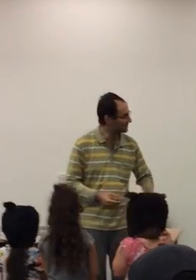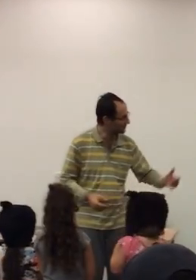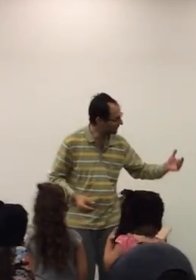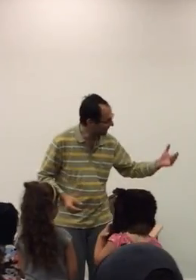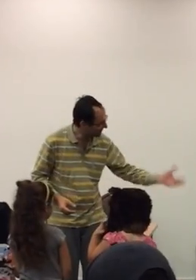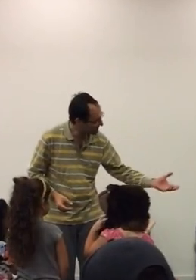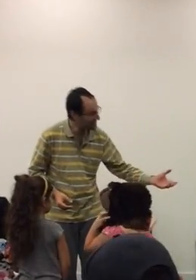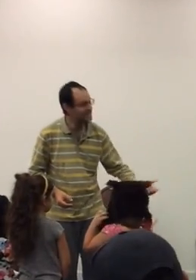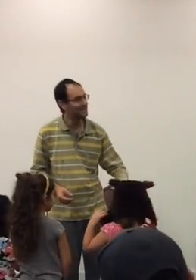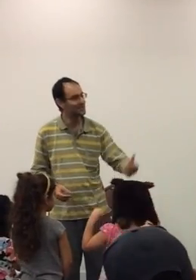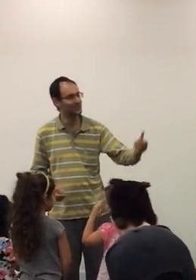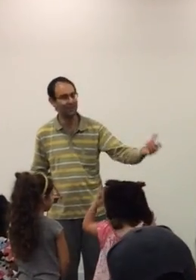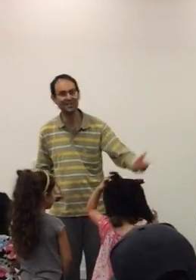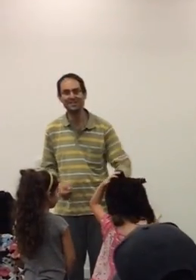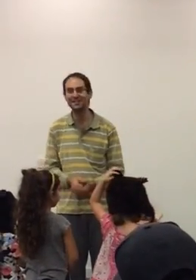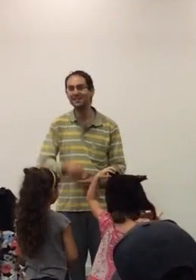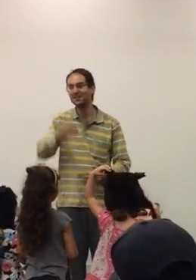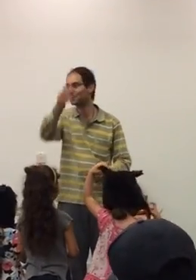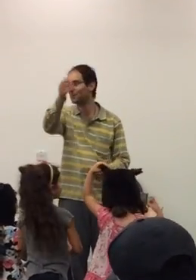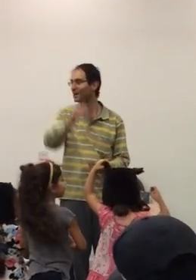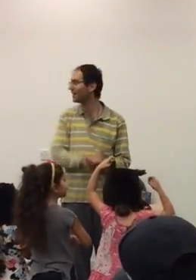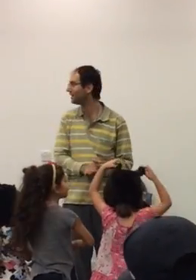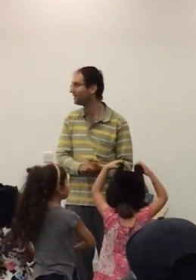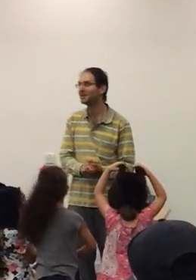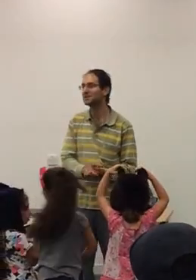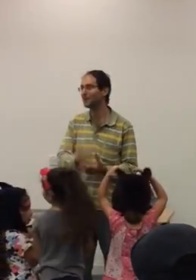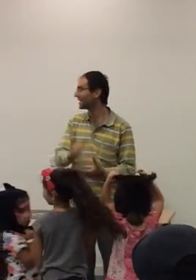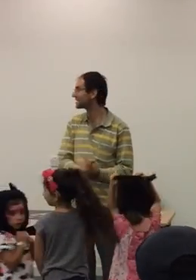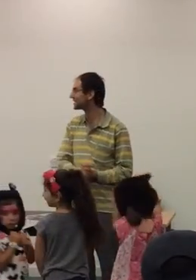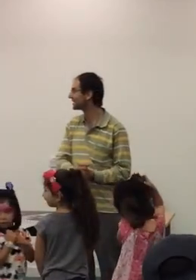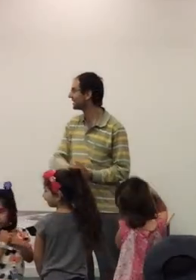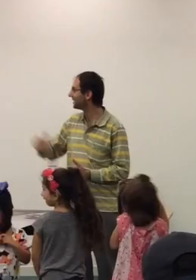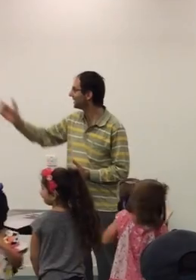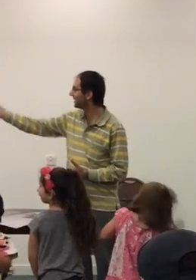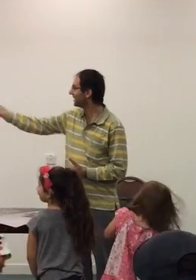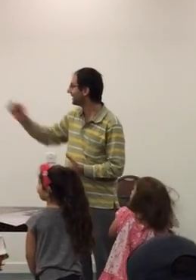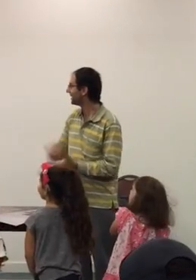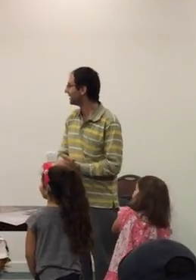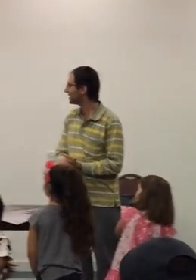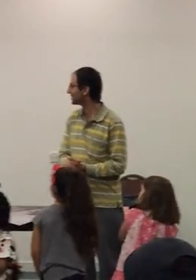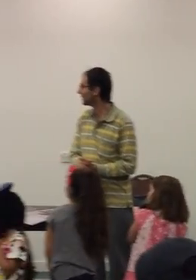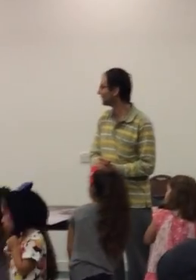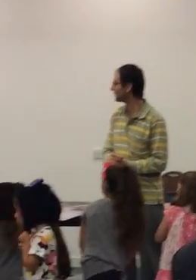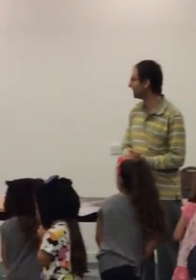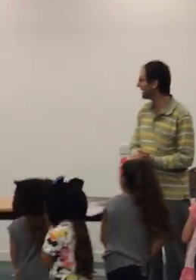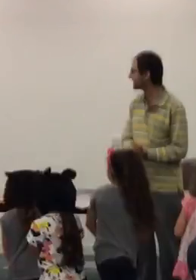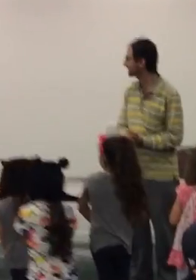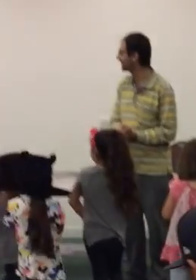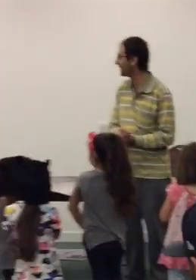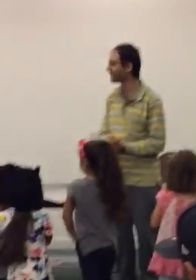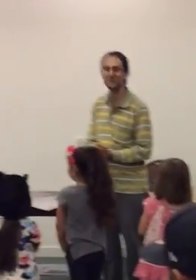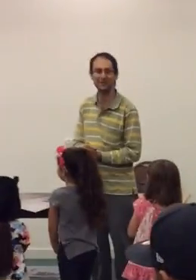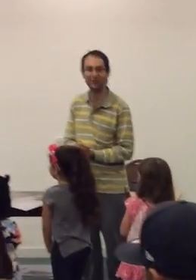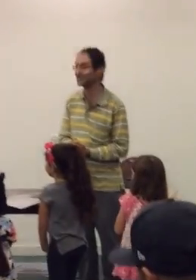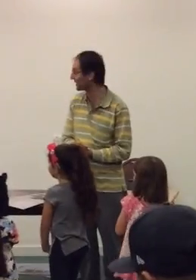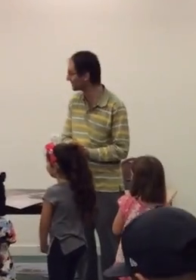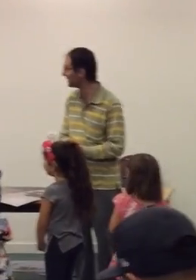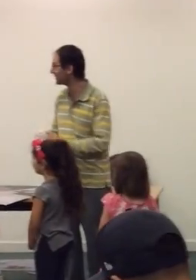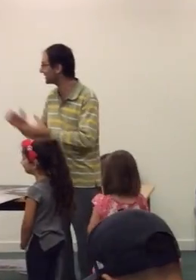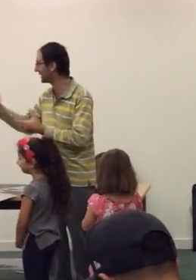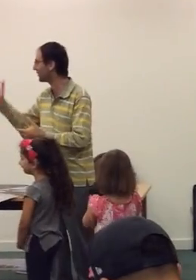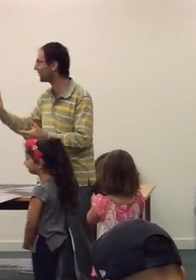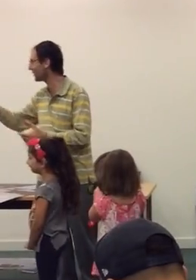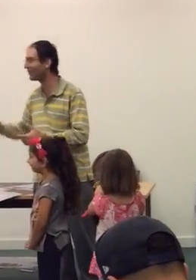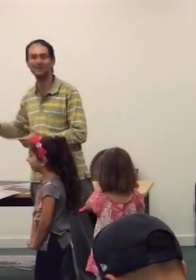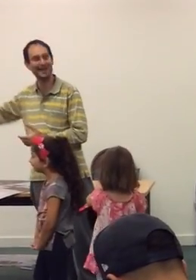sincere thanks to Amy, to Tracy, to Morella, to Max, to Matt. Yeah, this would be Laura's